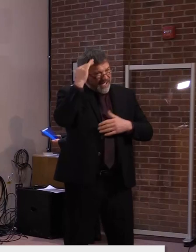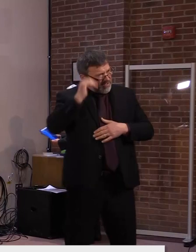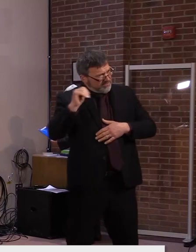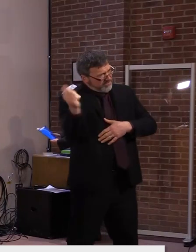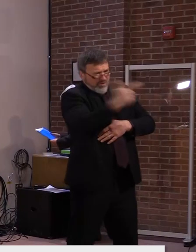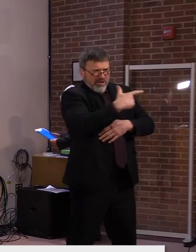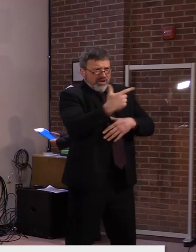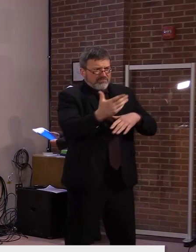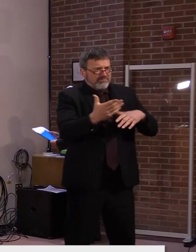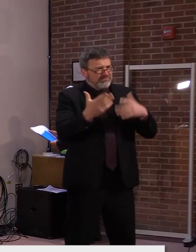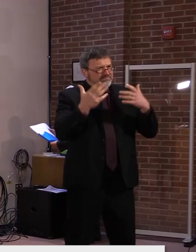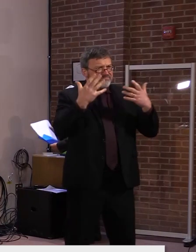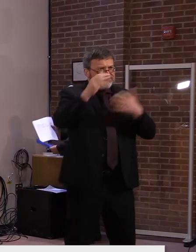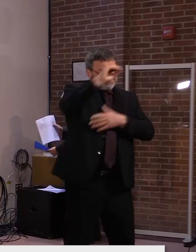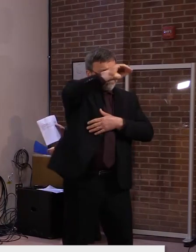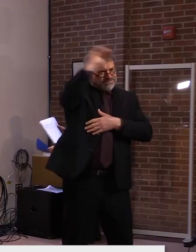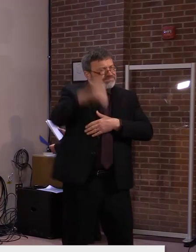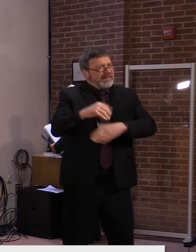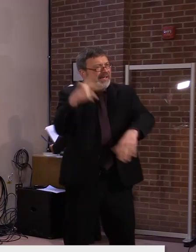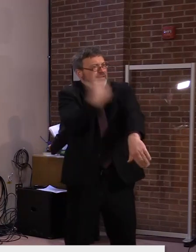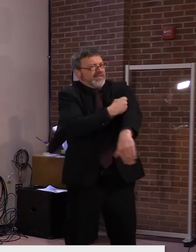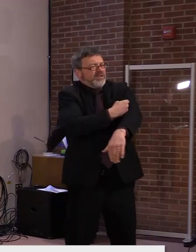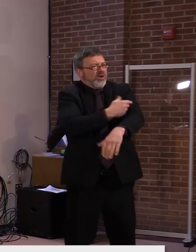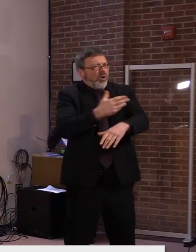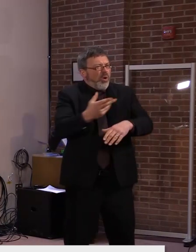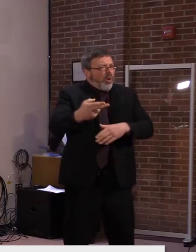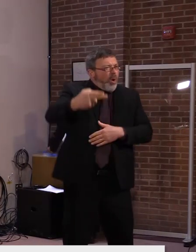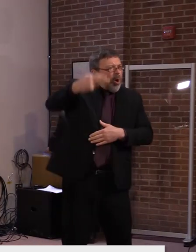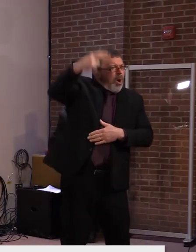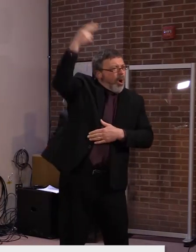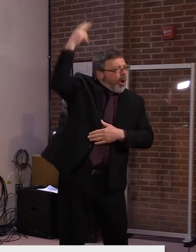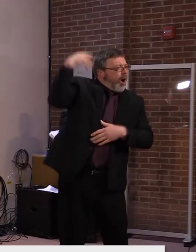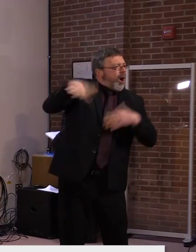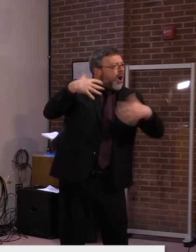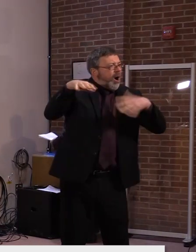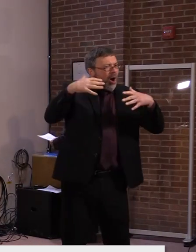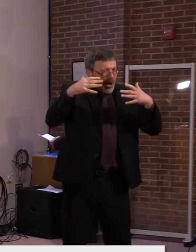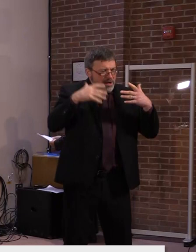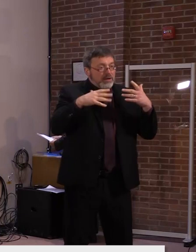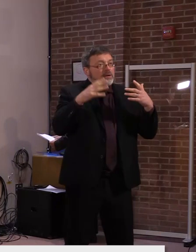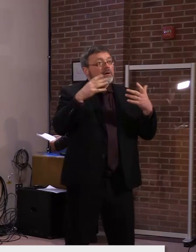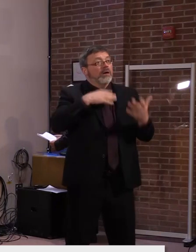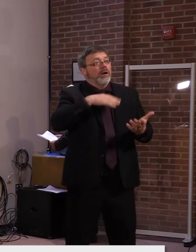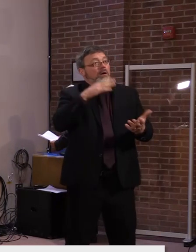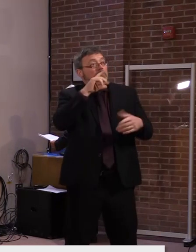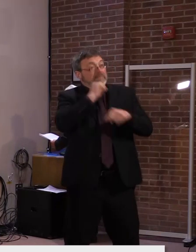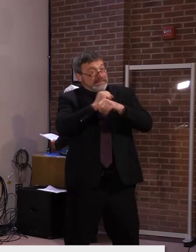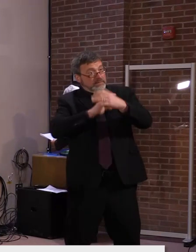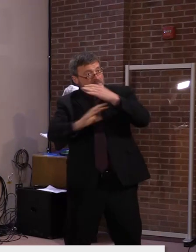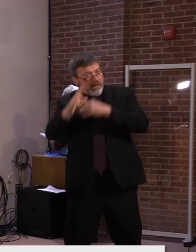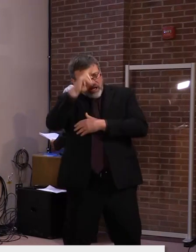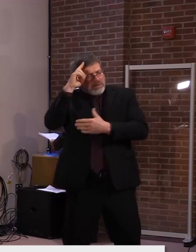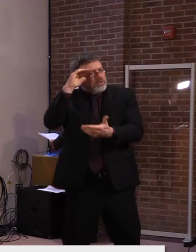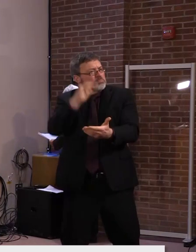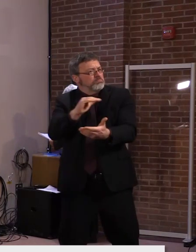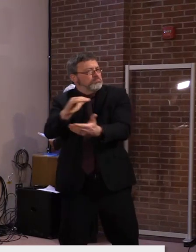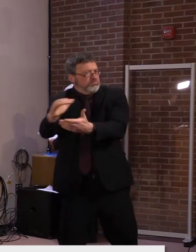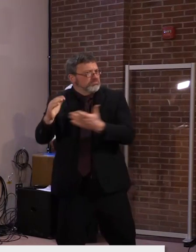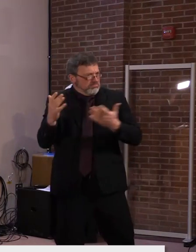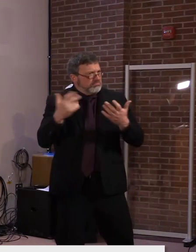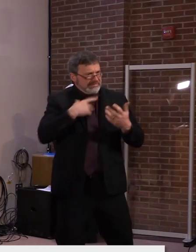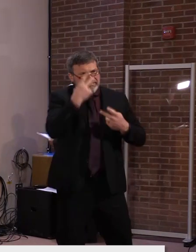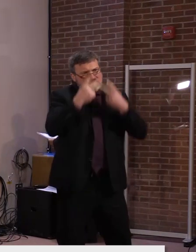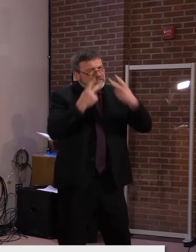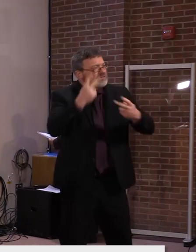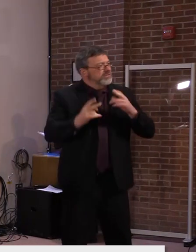rates in the nation. At the request of the League of Cities and Towns, I offered a